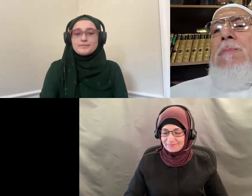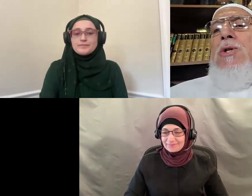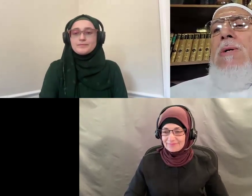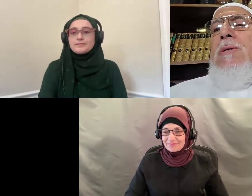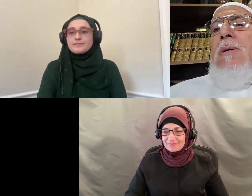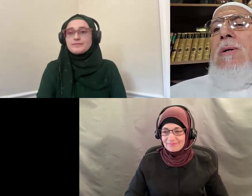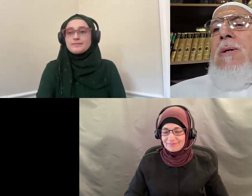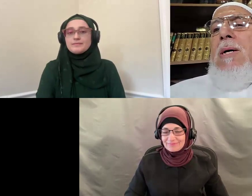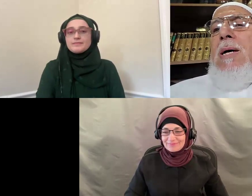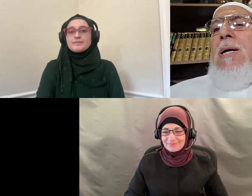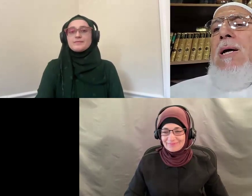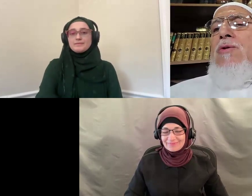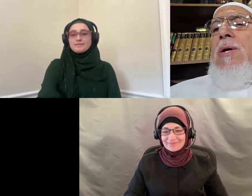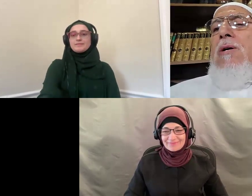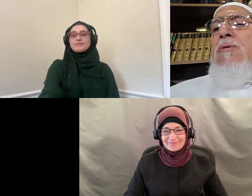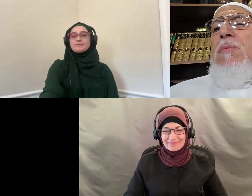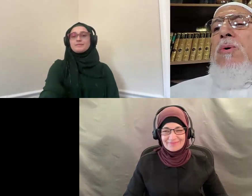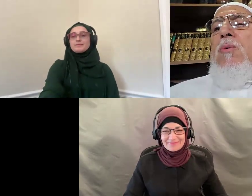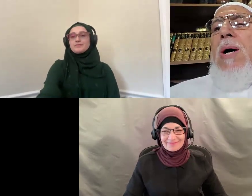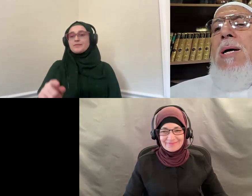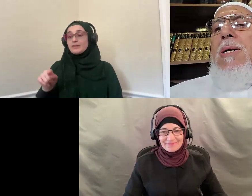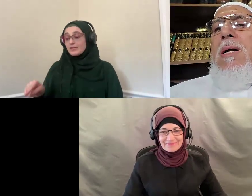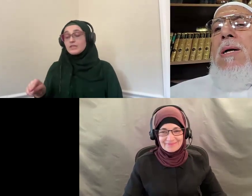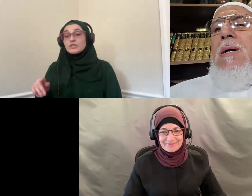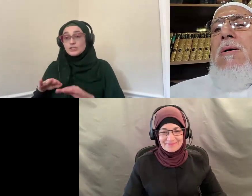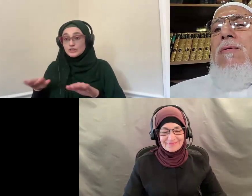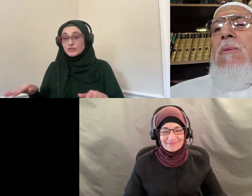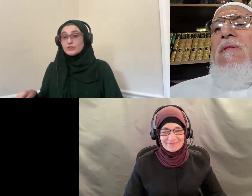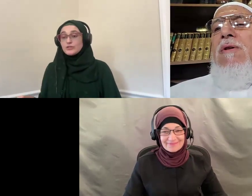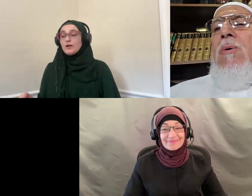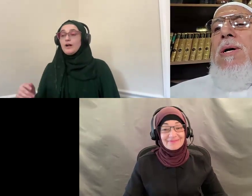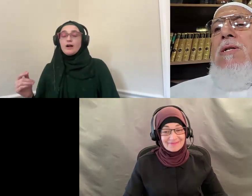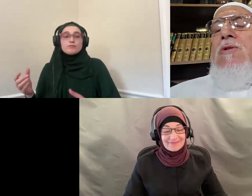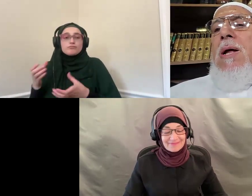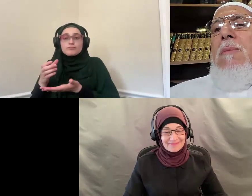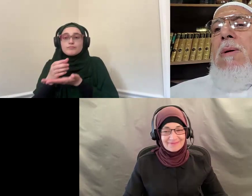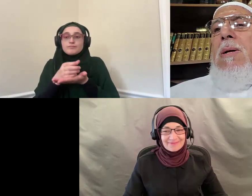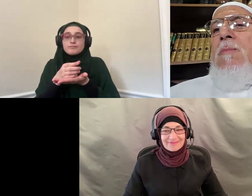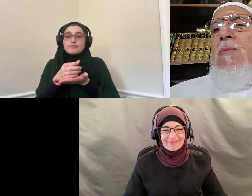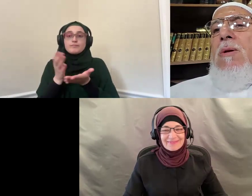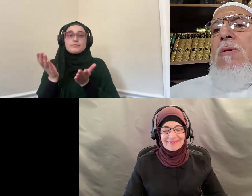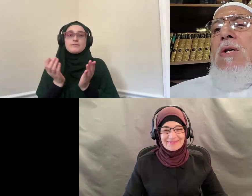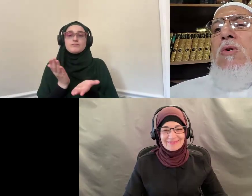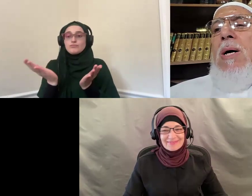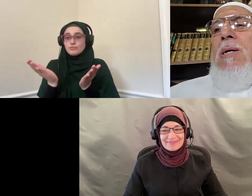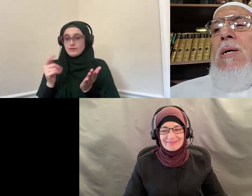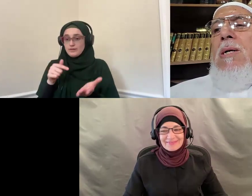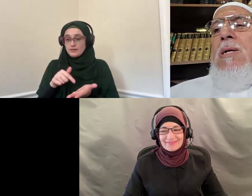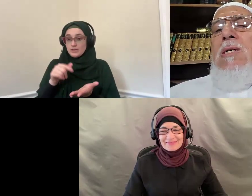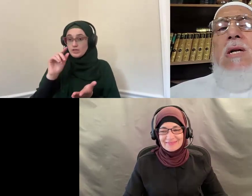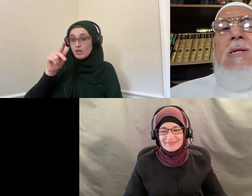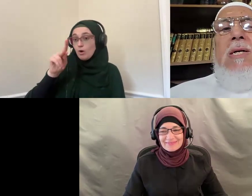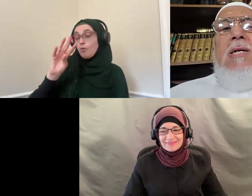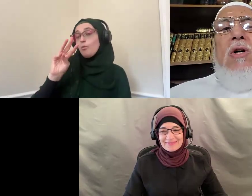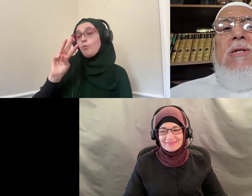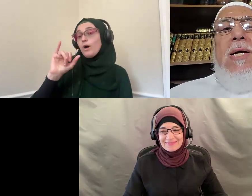cups and pitchers and a drink of pure wine from a flowing stream. This wine